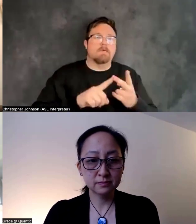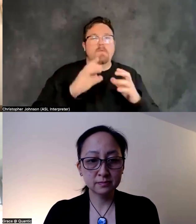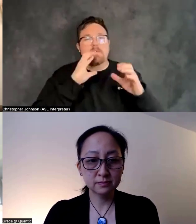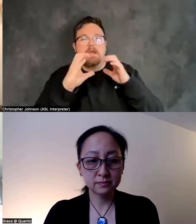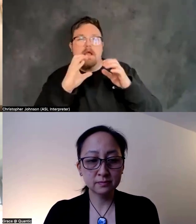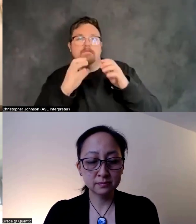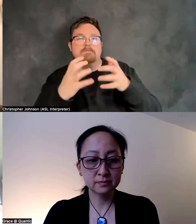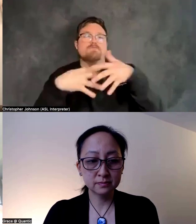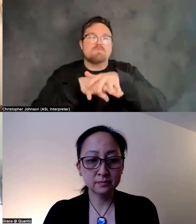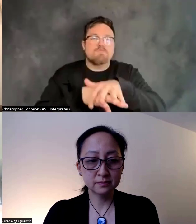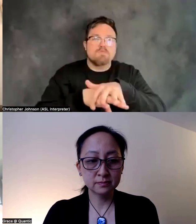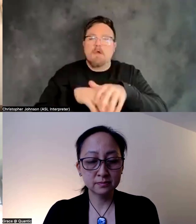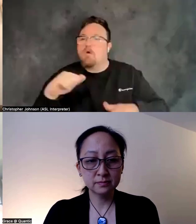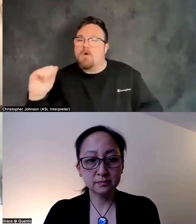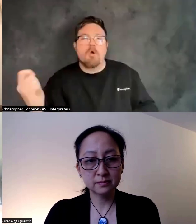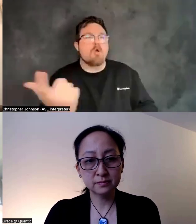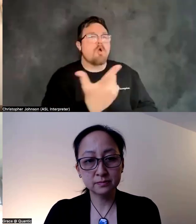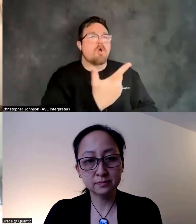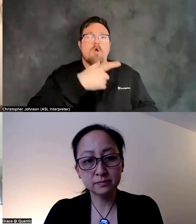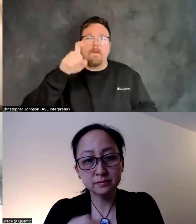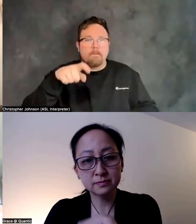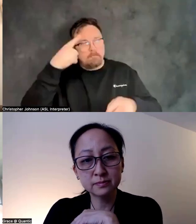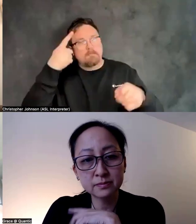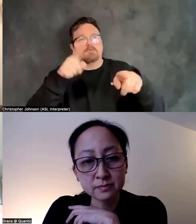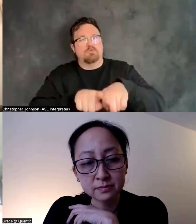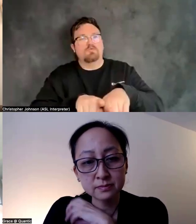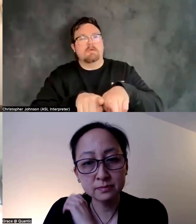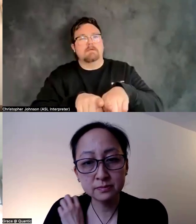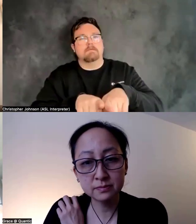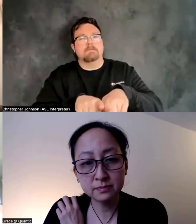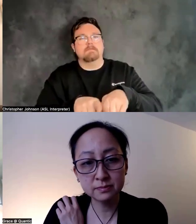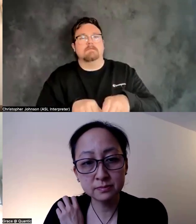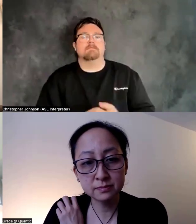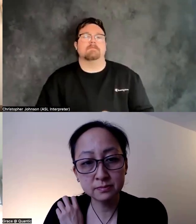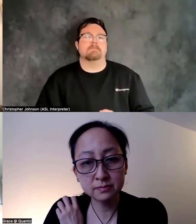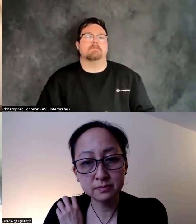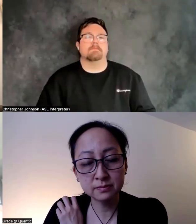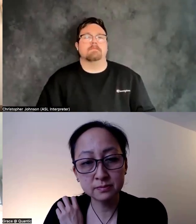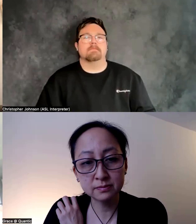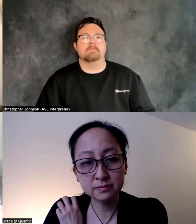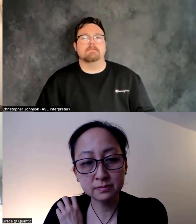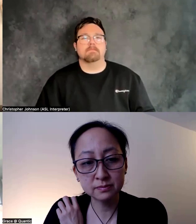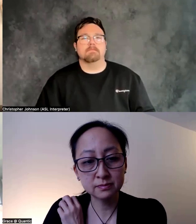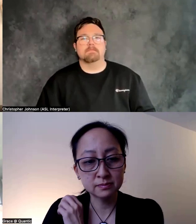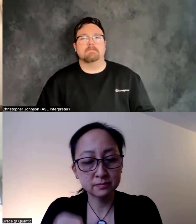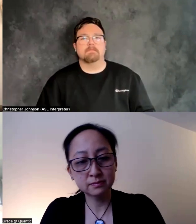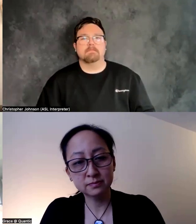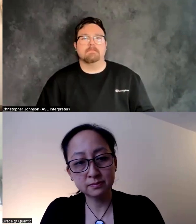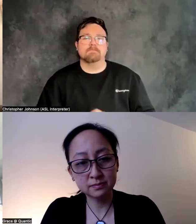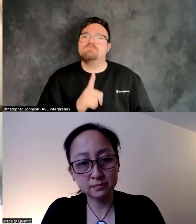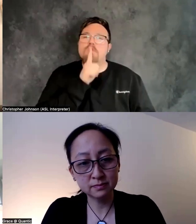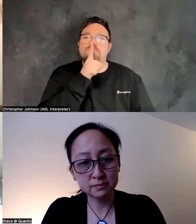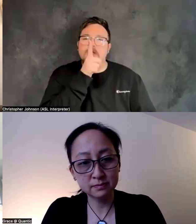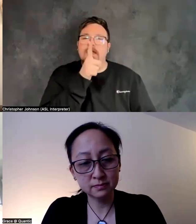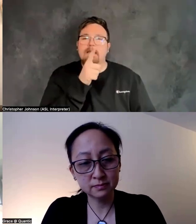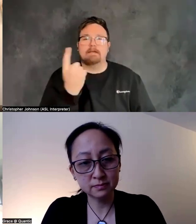what was said by the original speaker, and that is where that conversation will flow. So that really is something